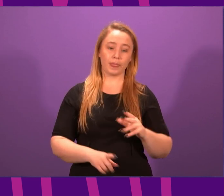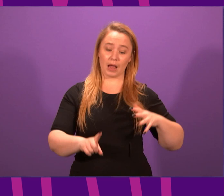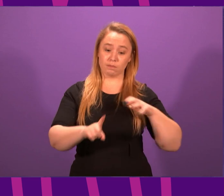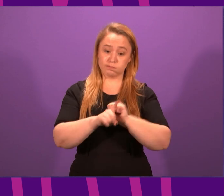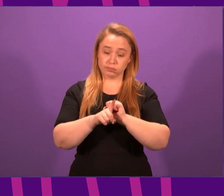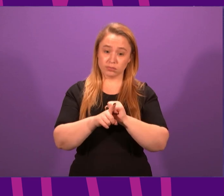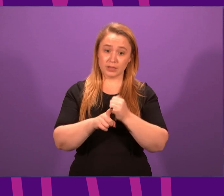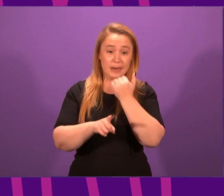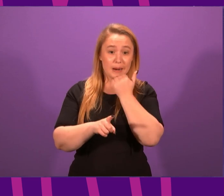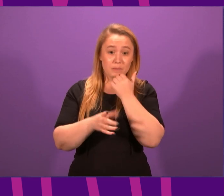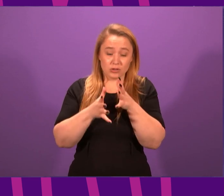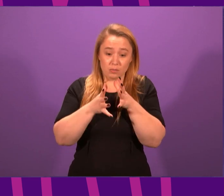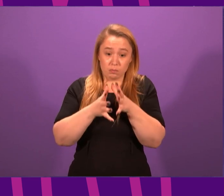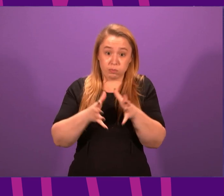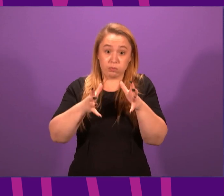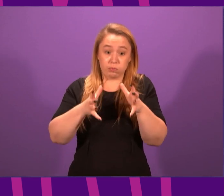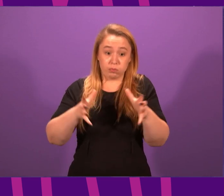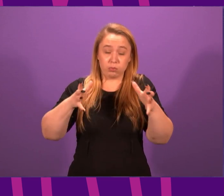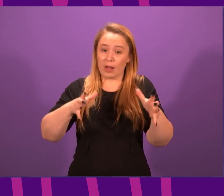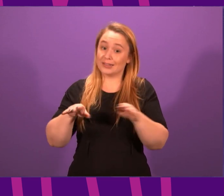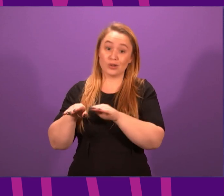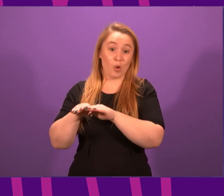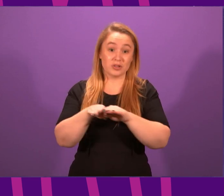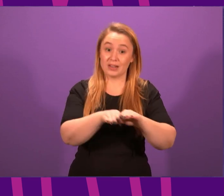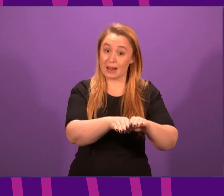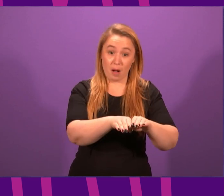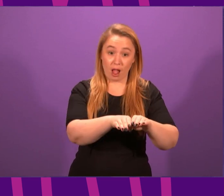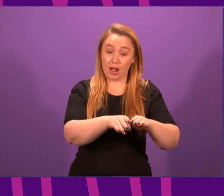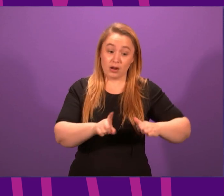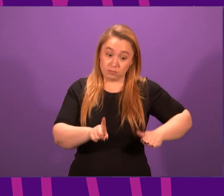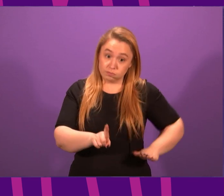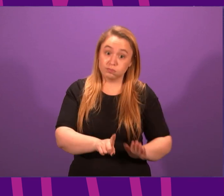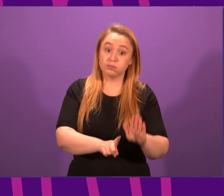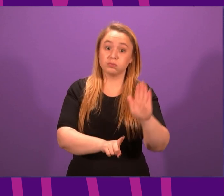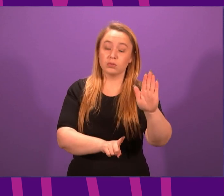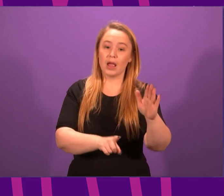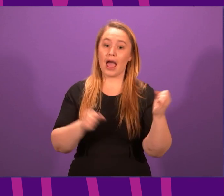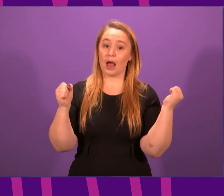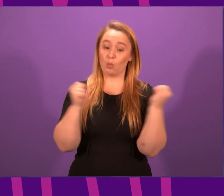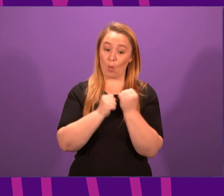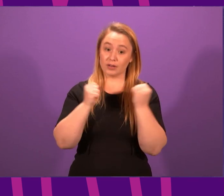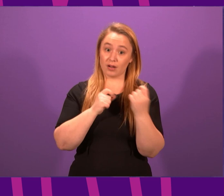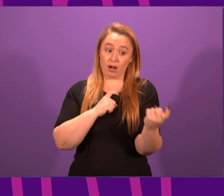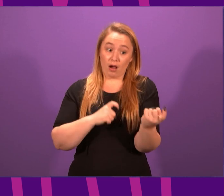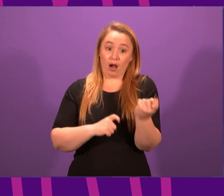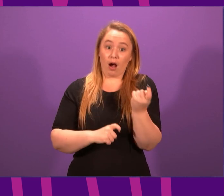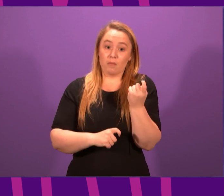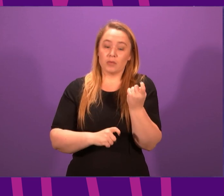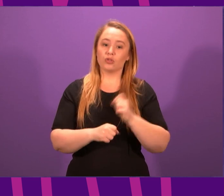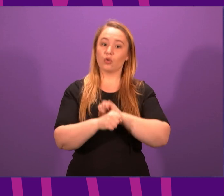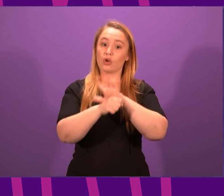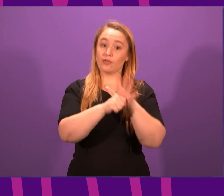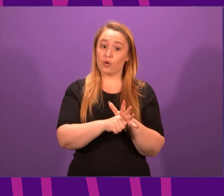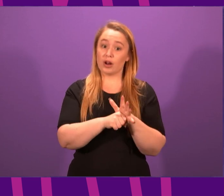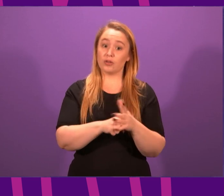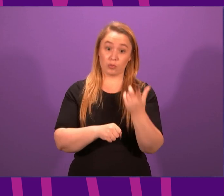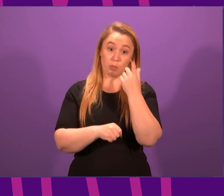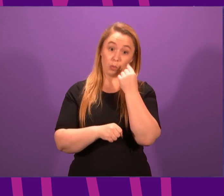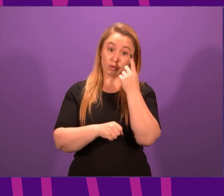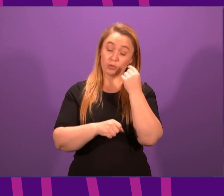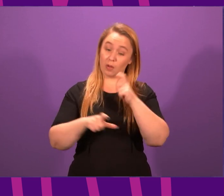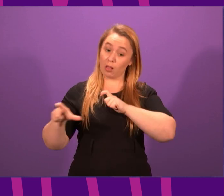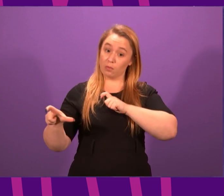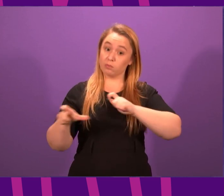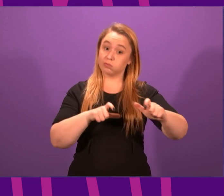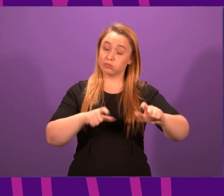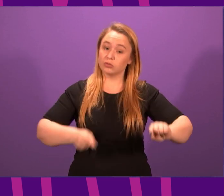is not a stable position to be in. And given that we are entering winter, COVID is likely to present a significant continued challenge